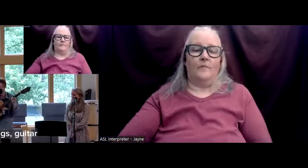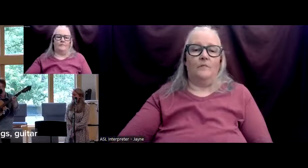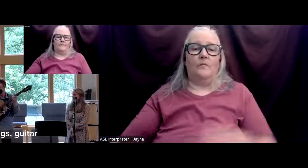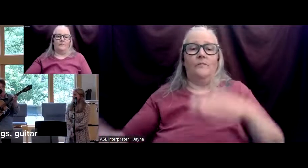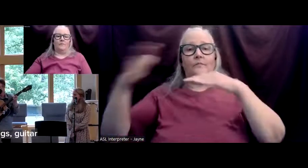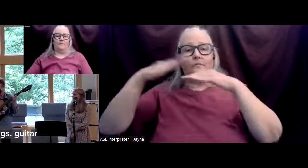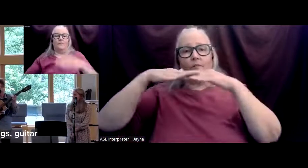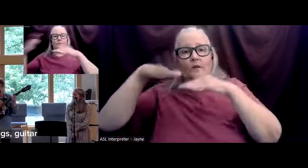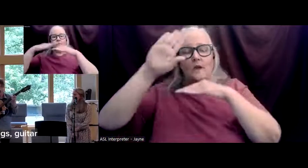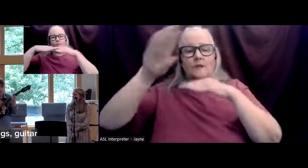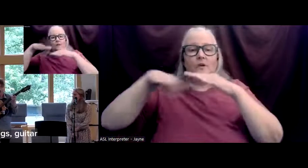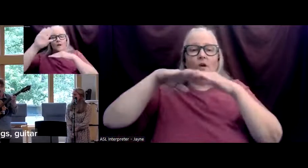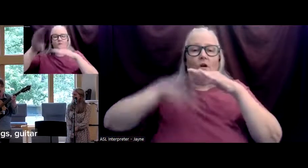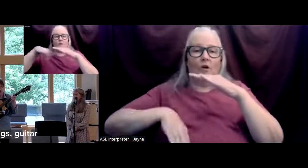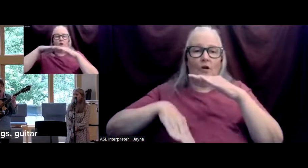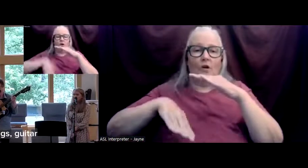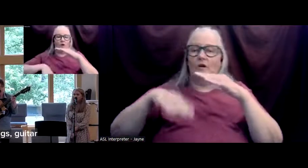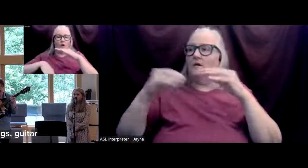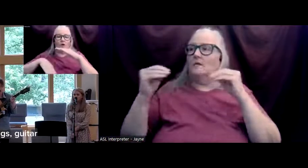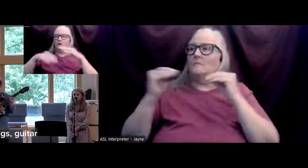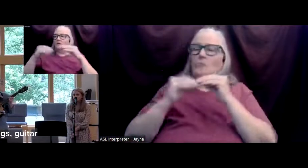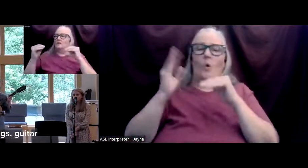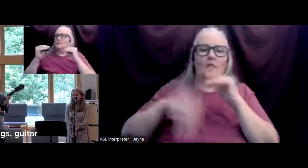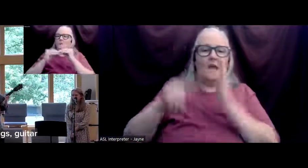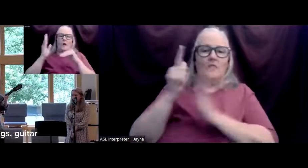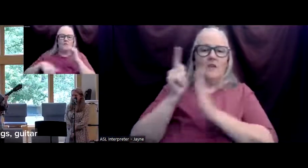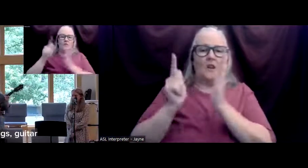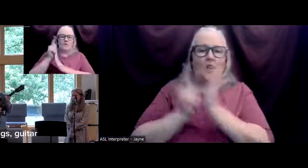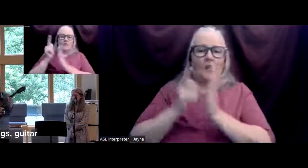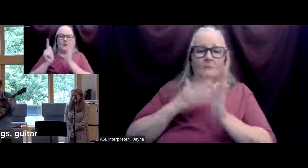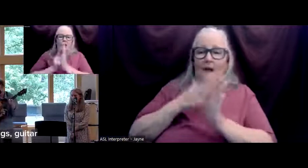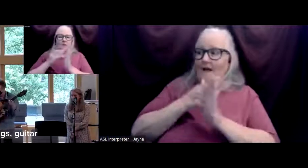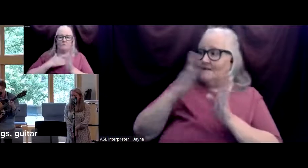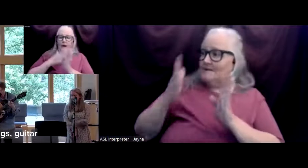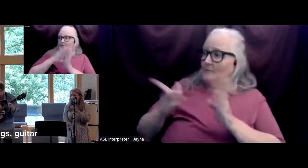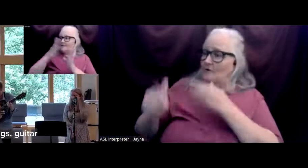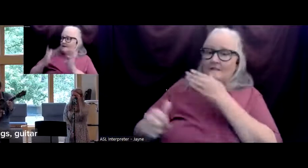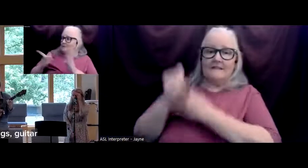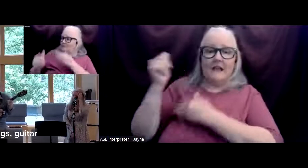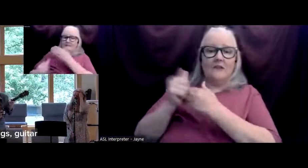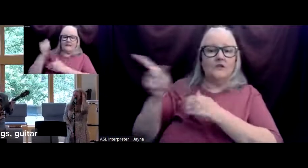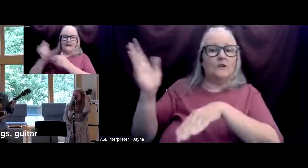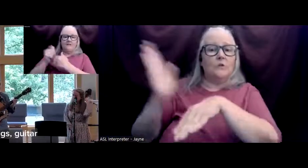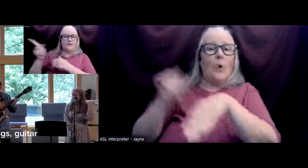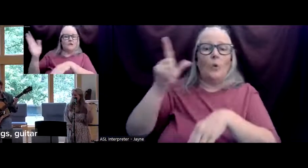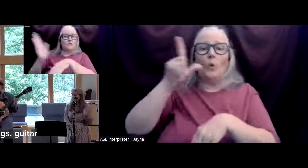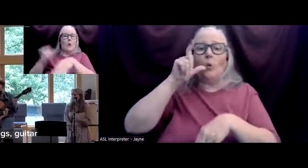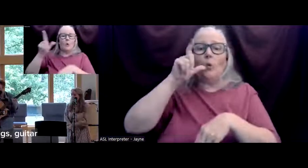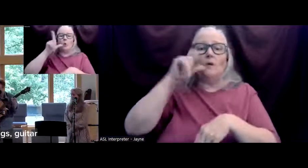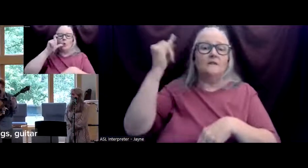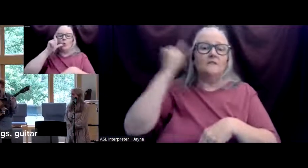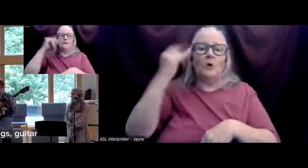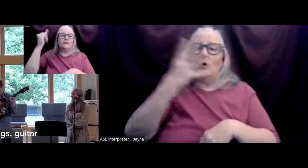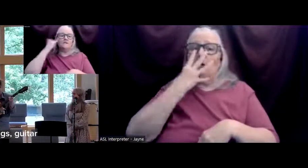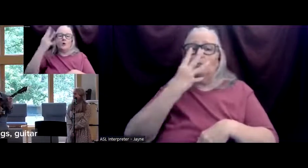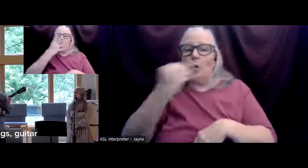Over and under and above the law, my neighbor's in danger. Who does he call when the wolf's at